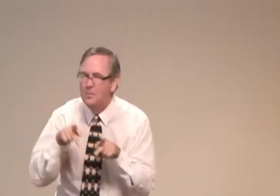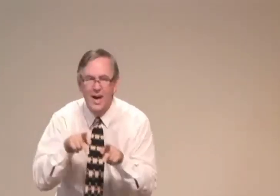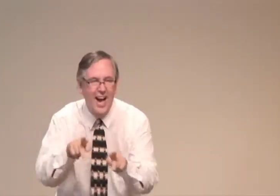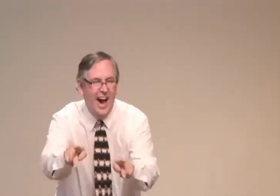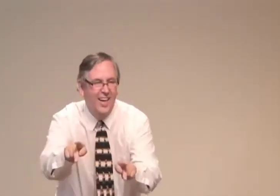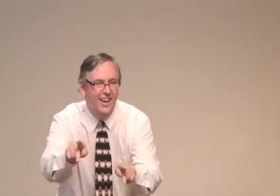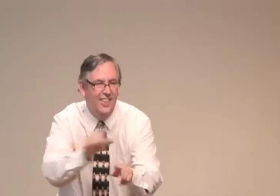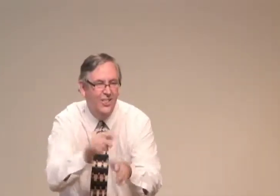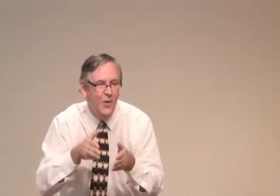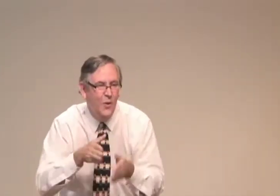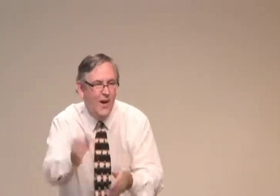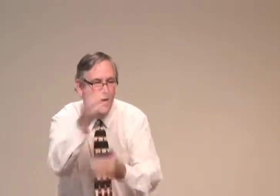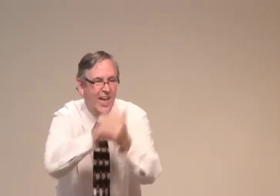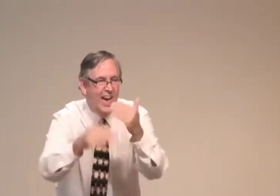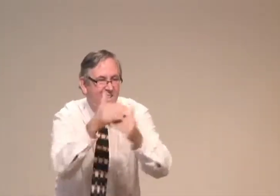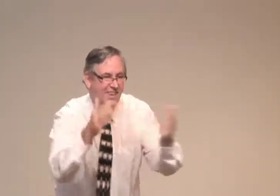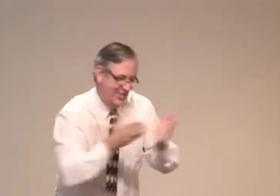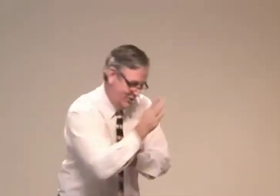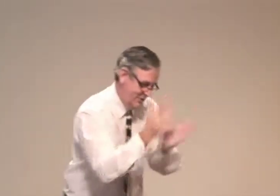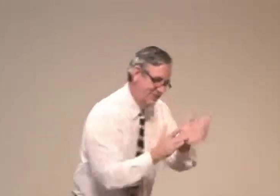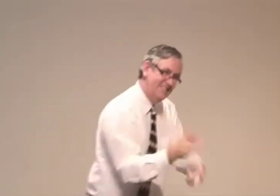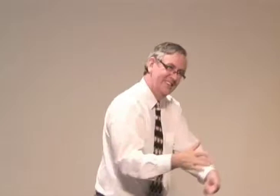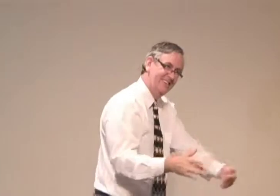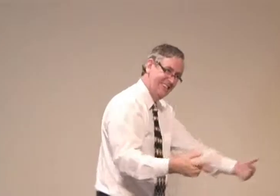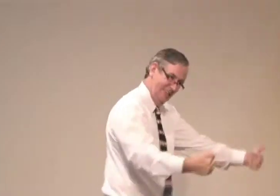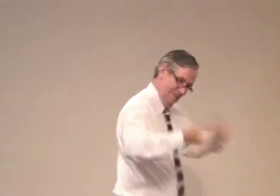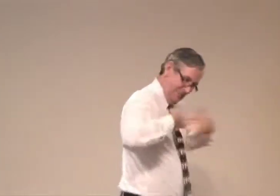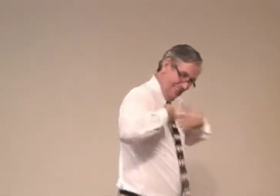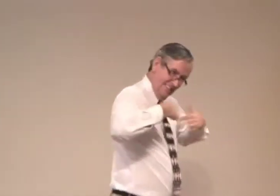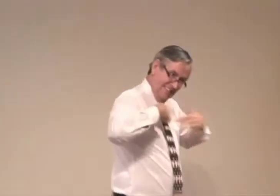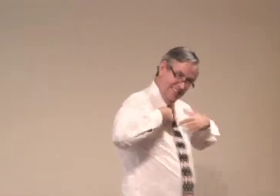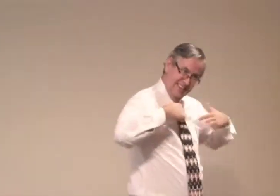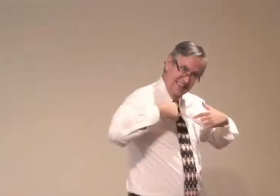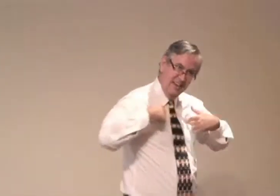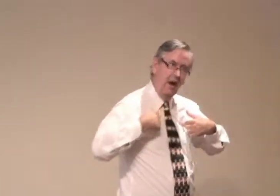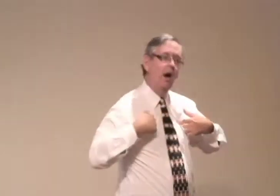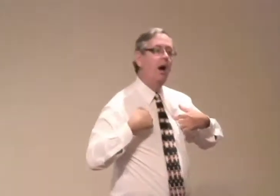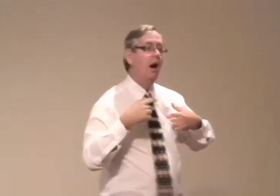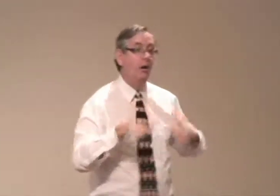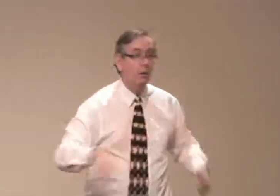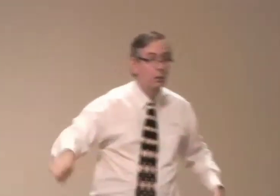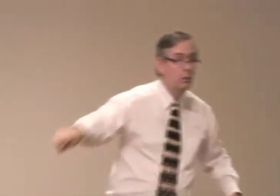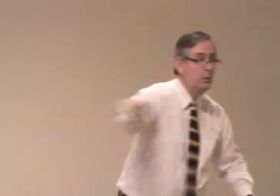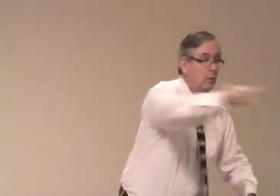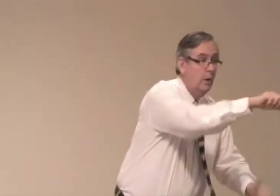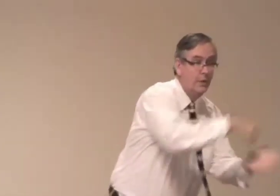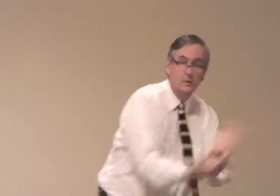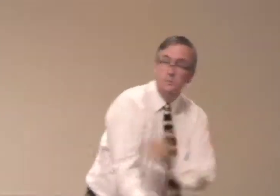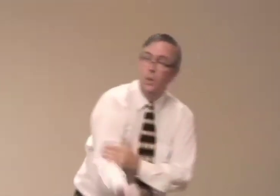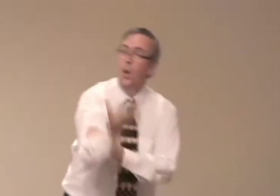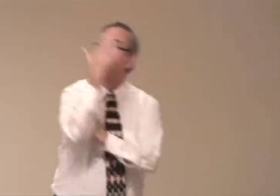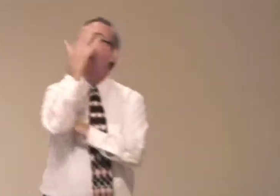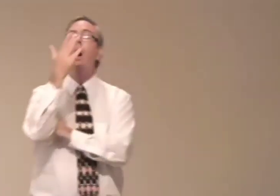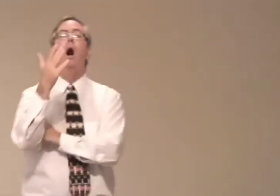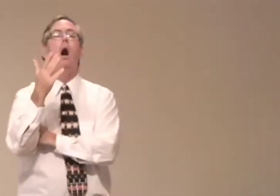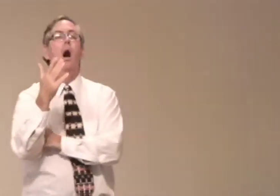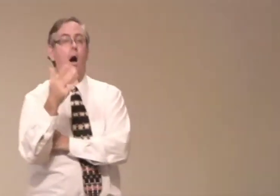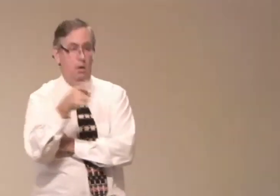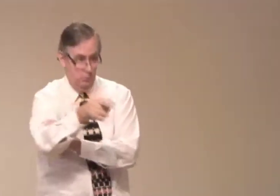we find the path he gave us a path to heaven Jesus said I am the path maybe this